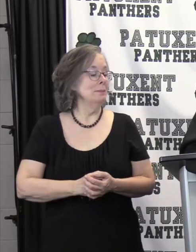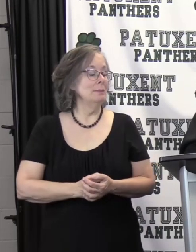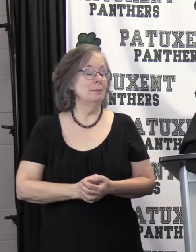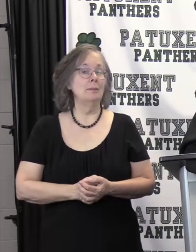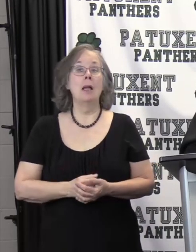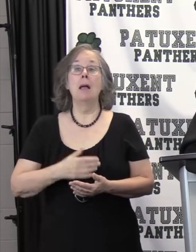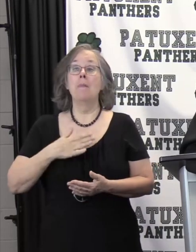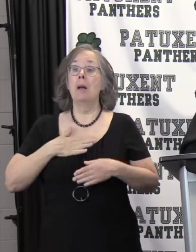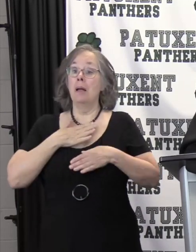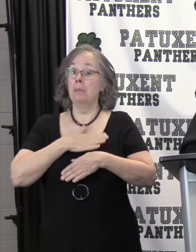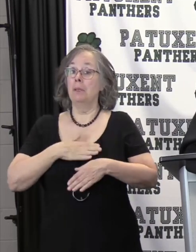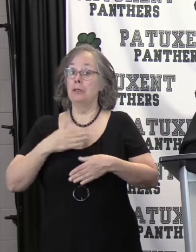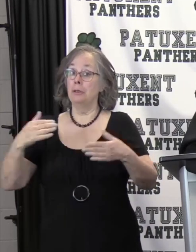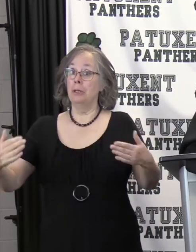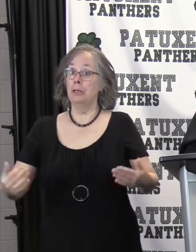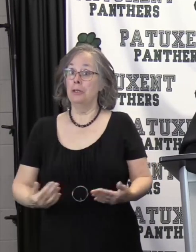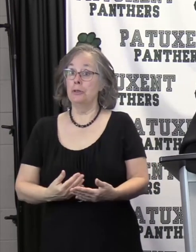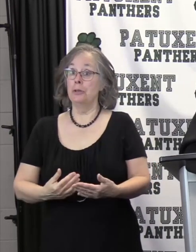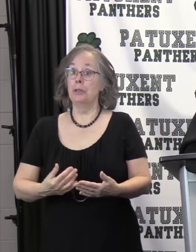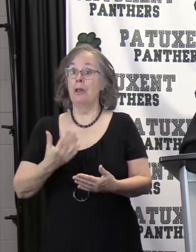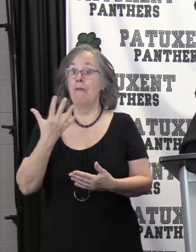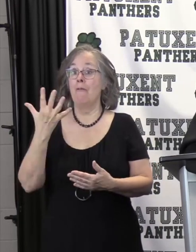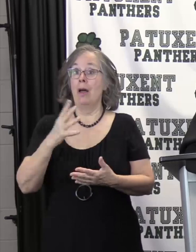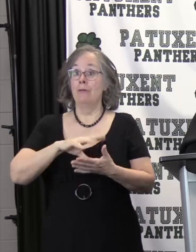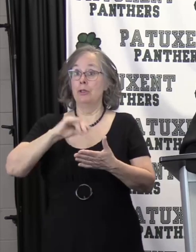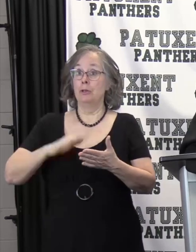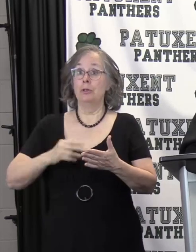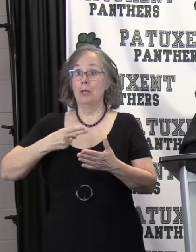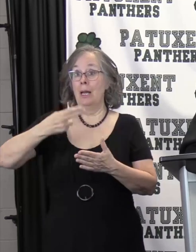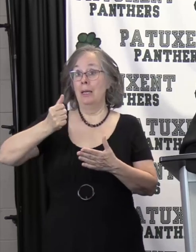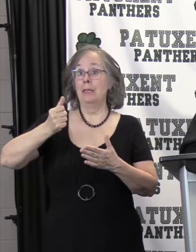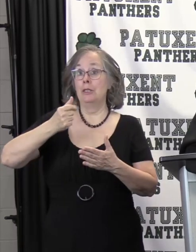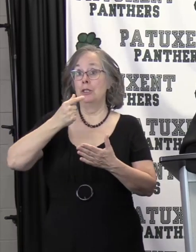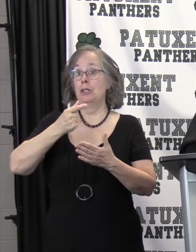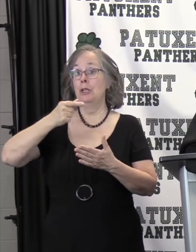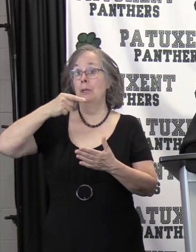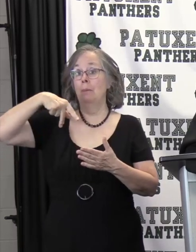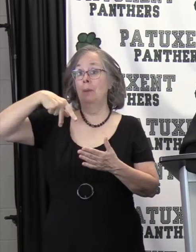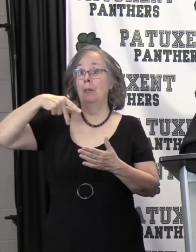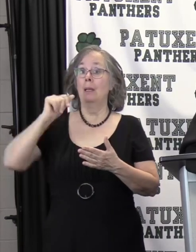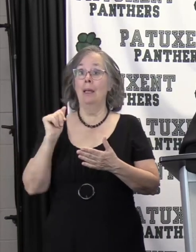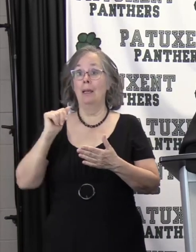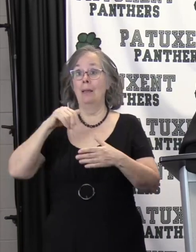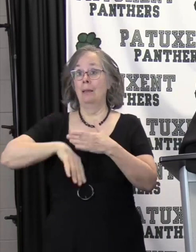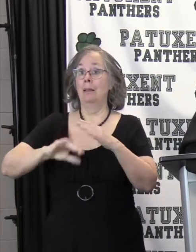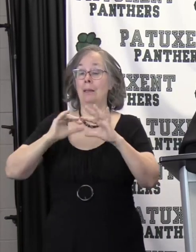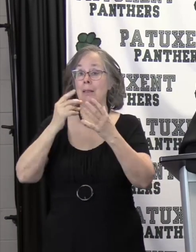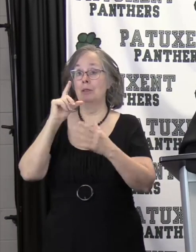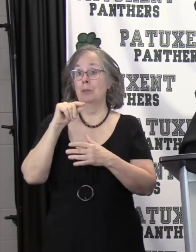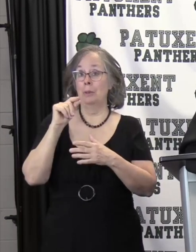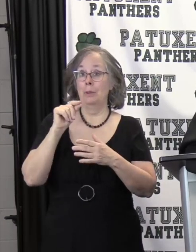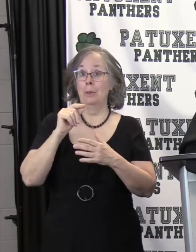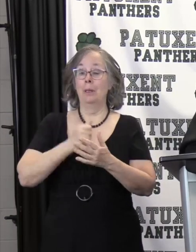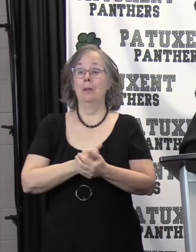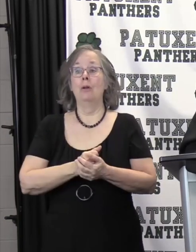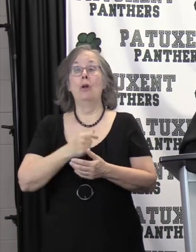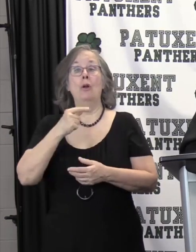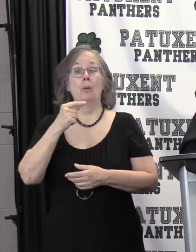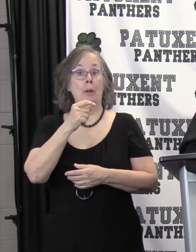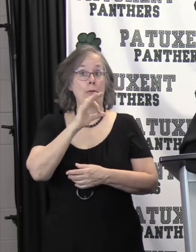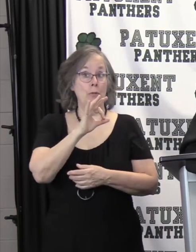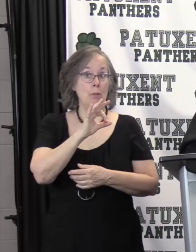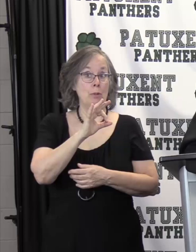It is now my pleasure to introduce the five students with the highest grade point average in the class of 2020. Grady